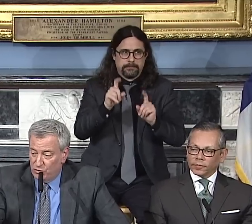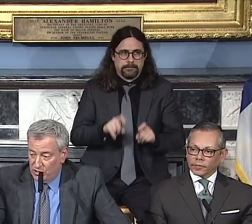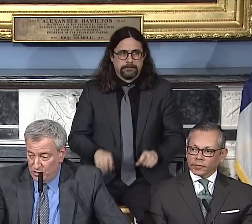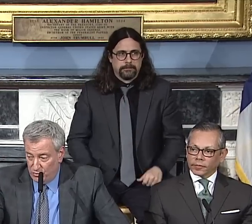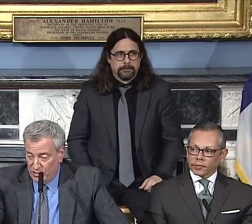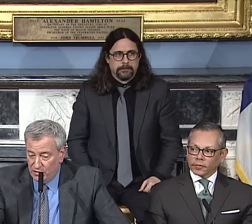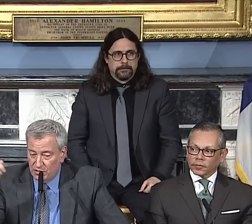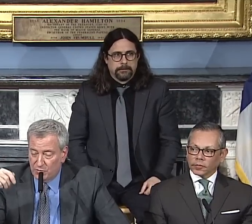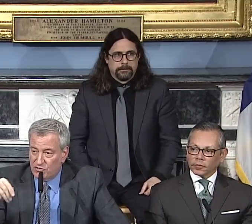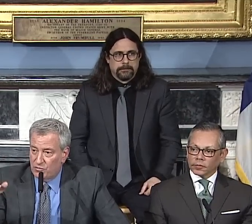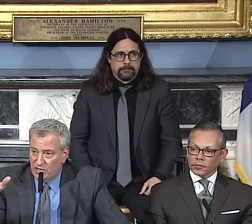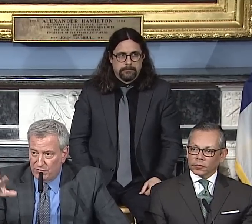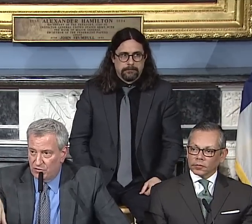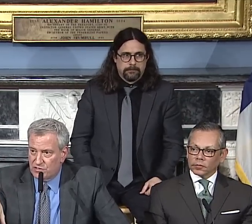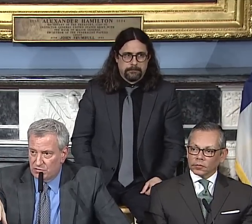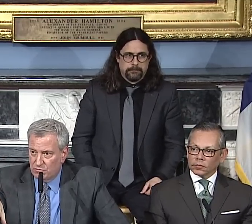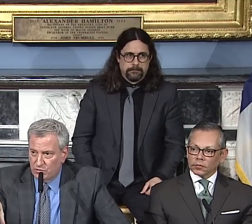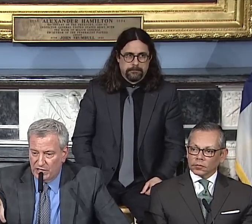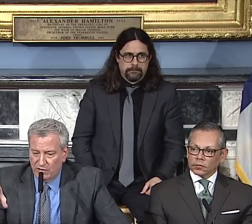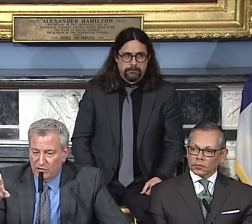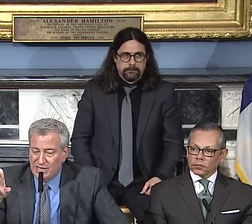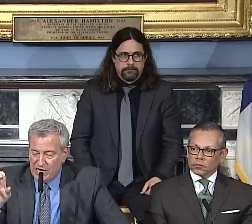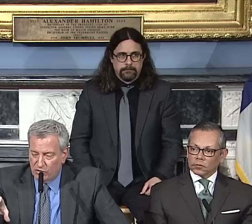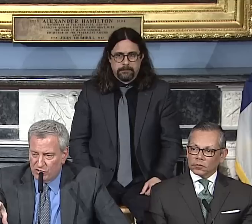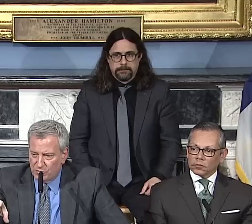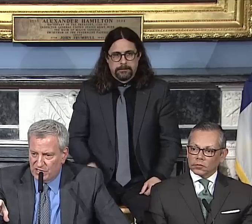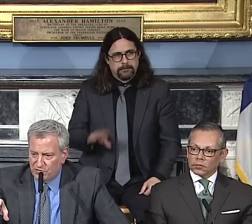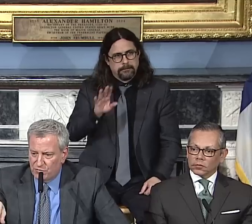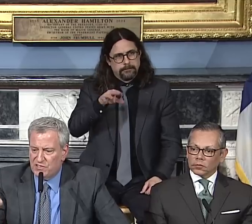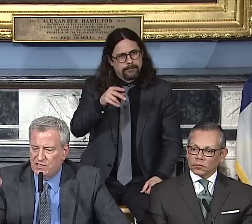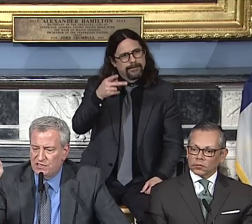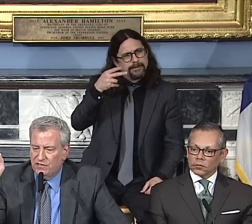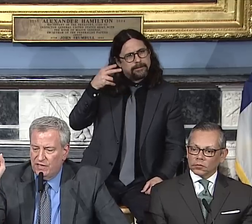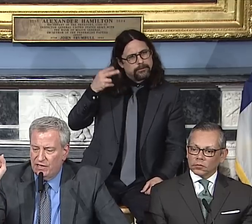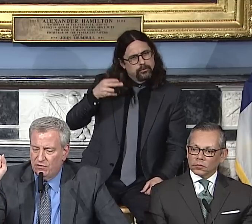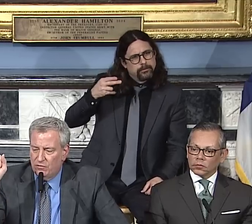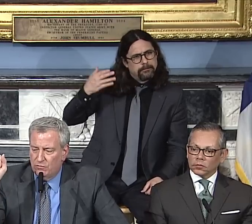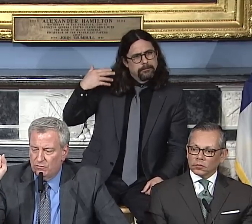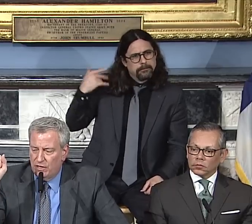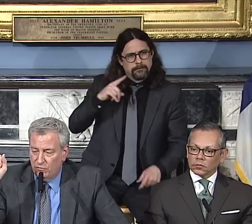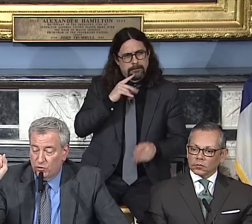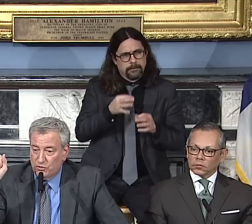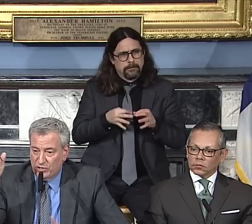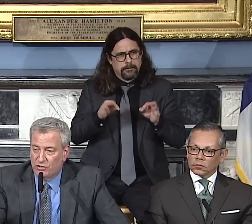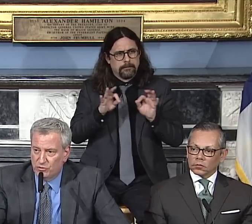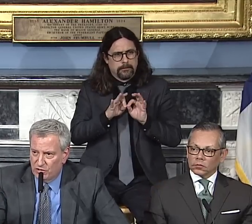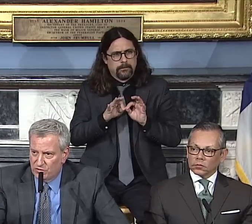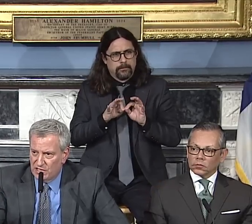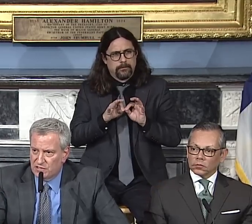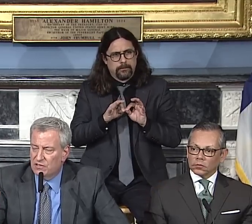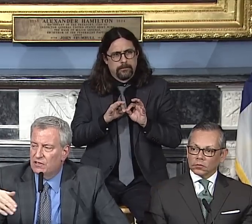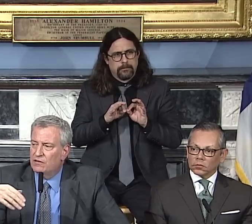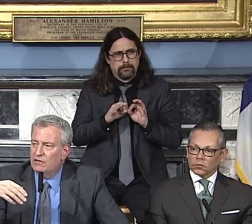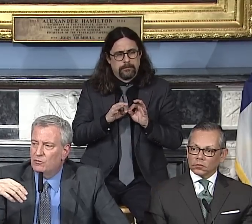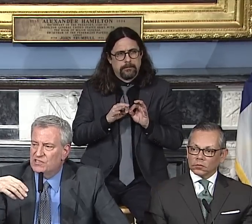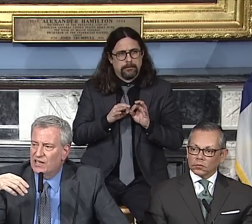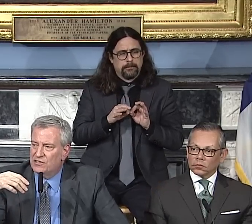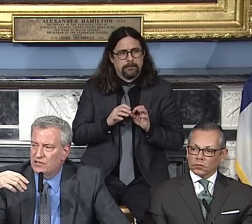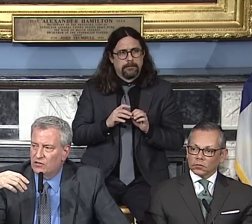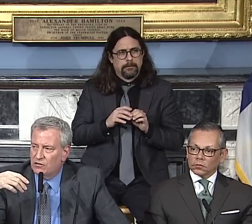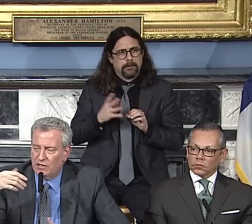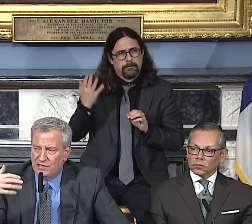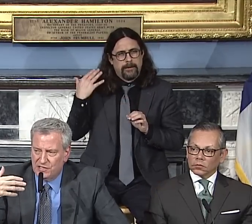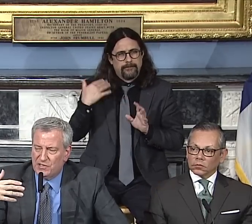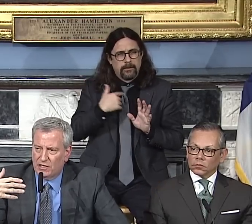is really important. The point the commissioner made, first, we were getting a very narrow interpretation from CDC. Then, of course, we couldn't do our own tests. It was